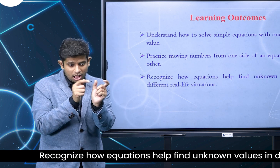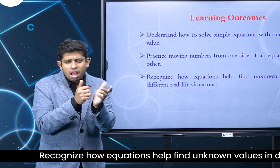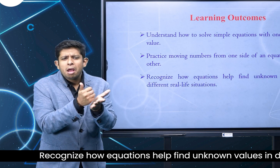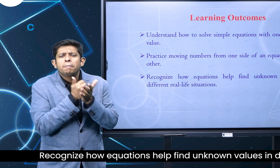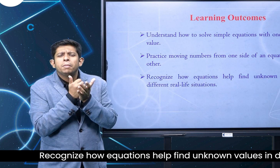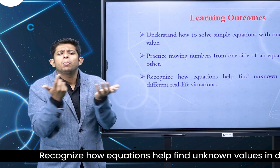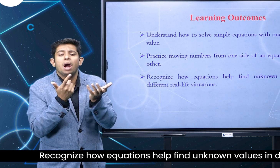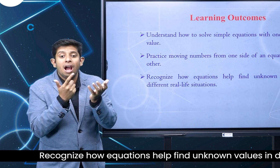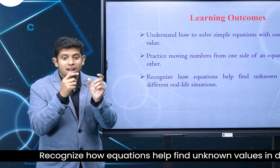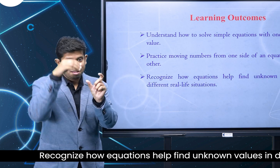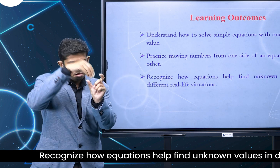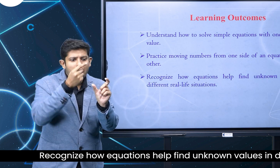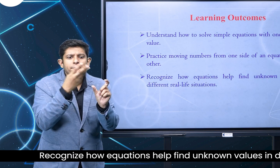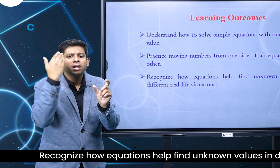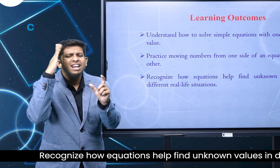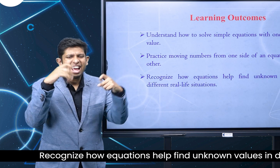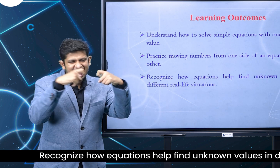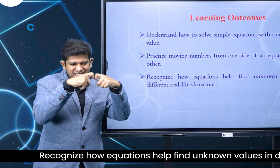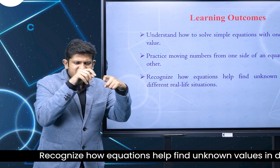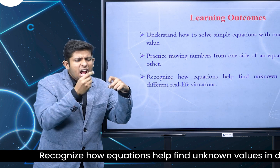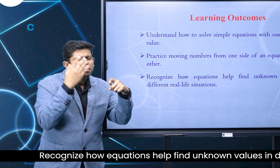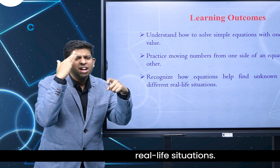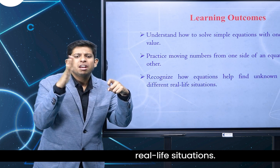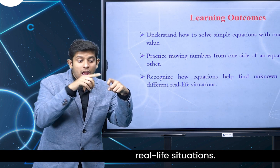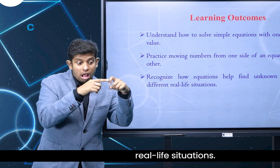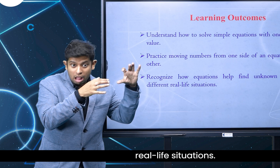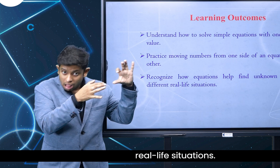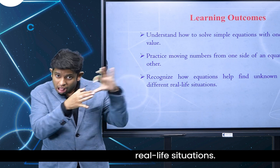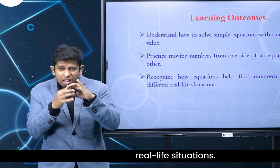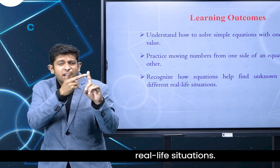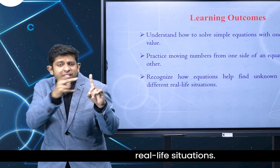Recognize how equations help find unknown values in different real-life situations.